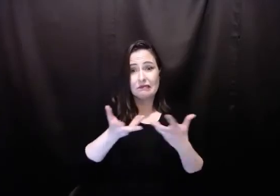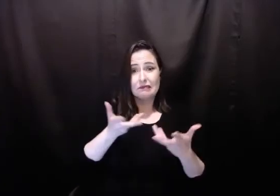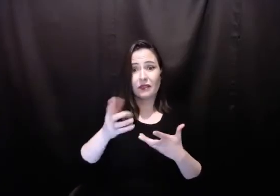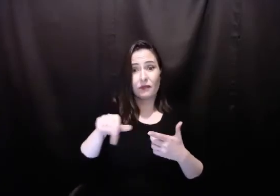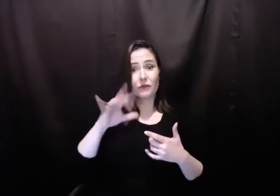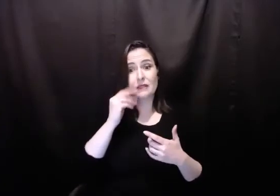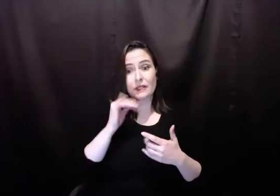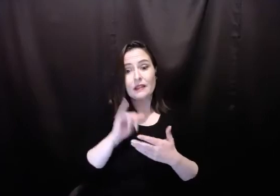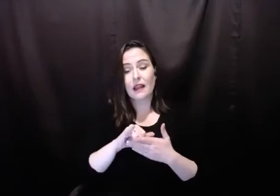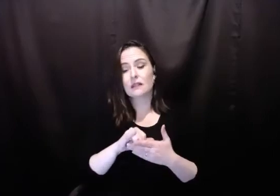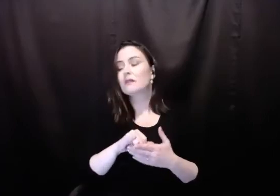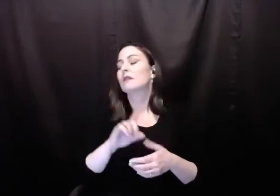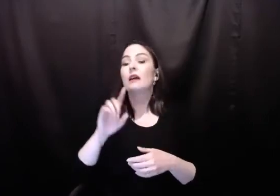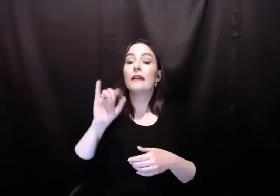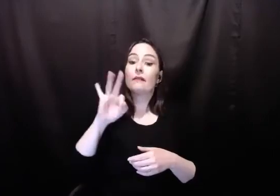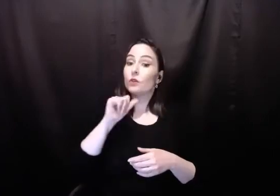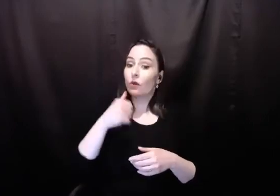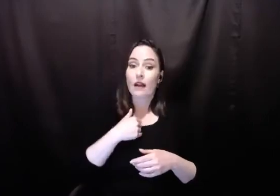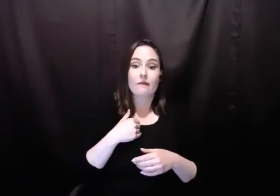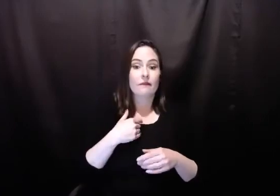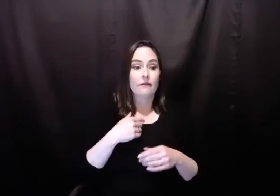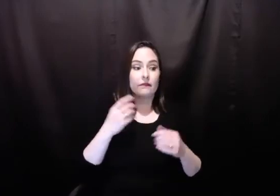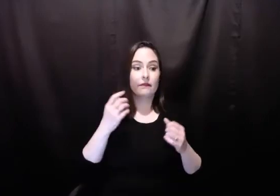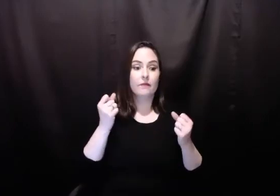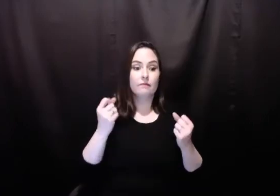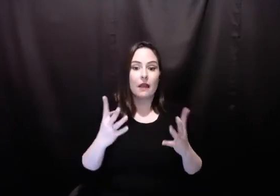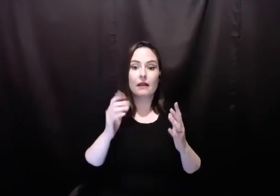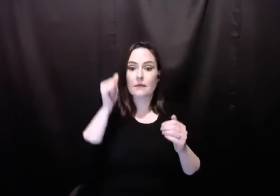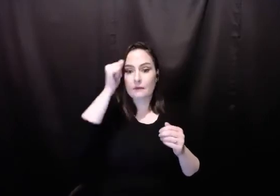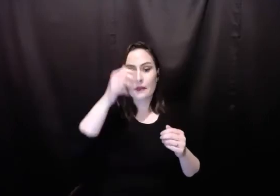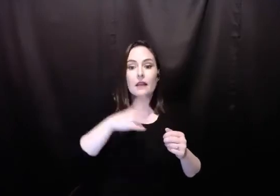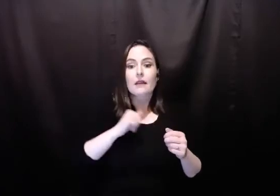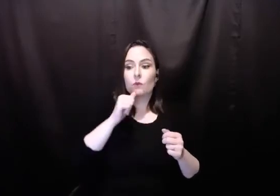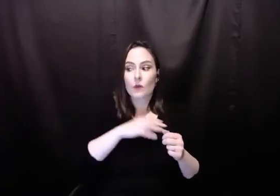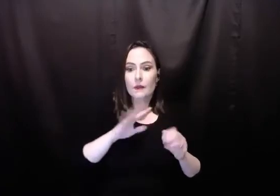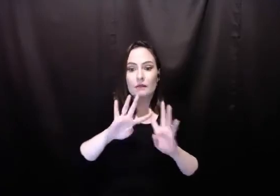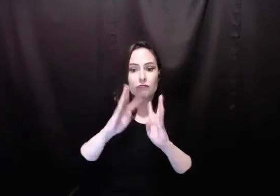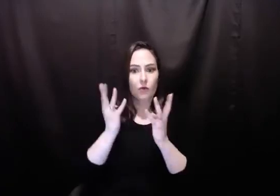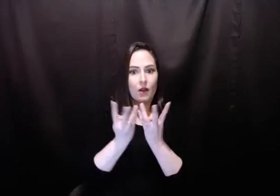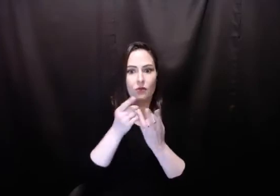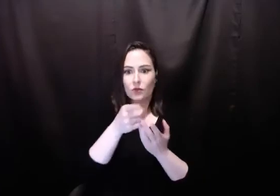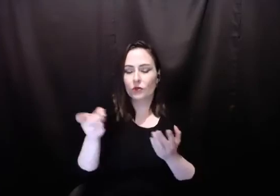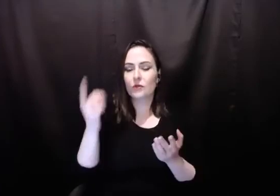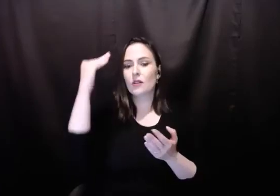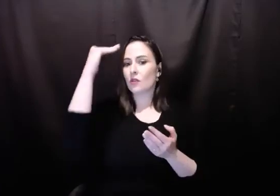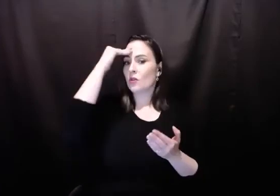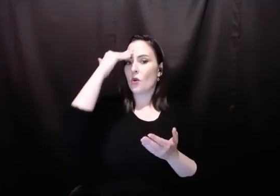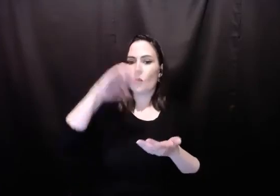it means to be able to find things to interrupt their drinking and hope that they stay alive long